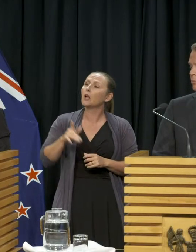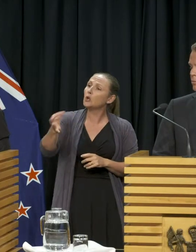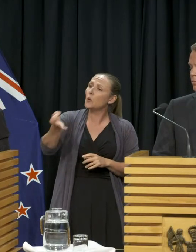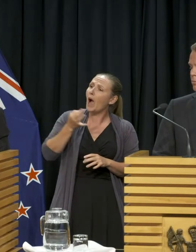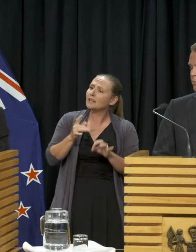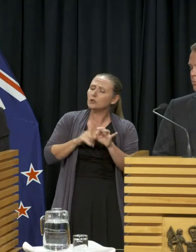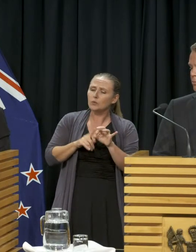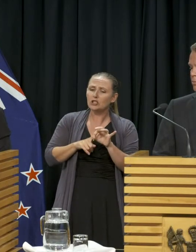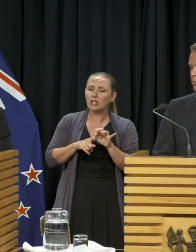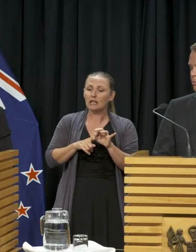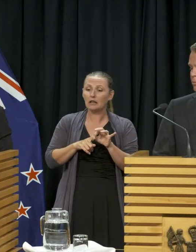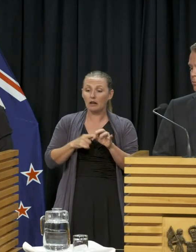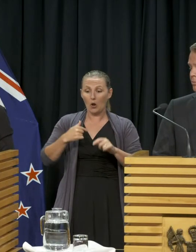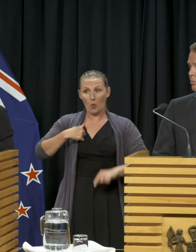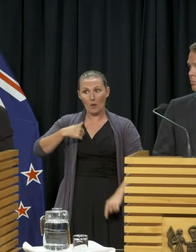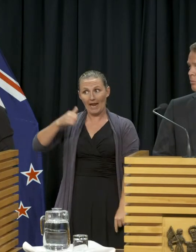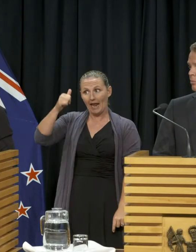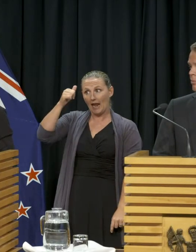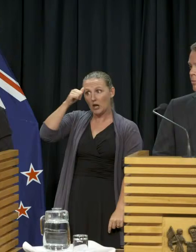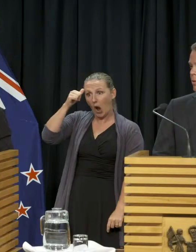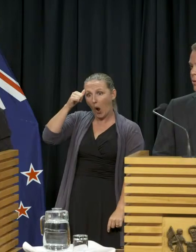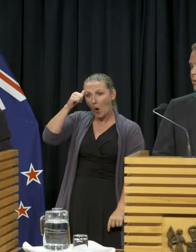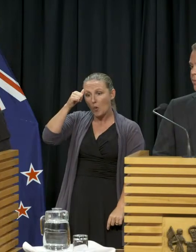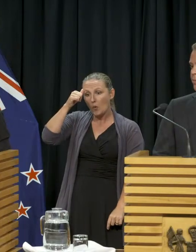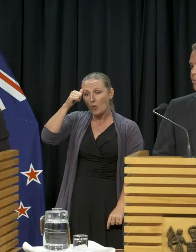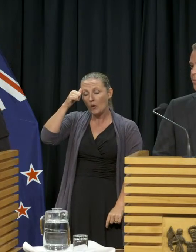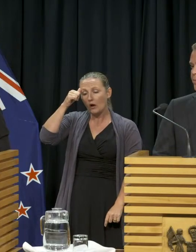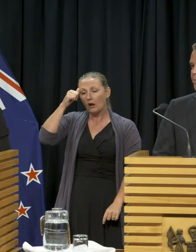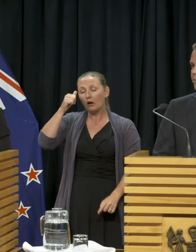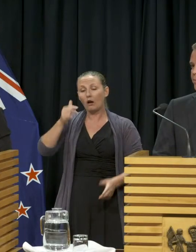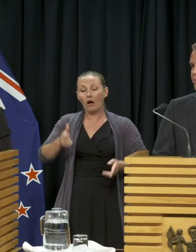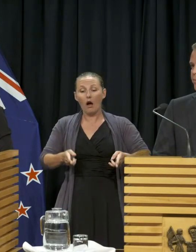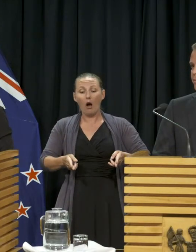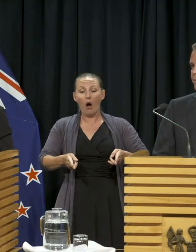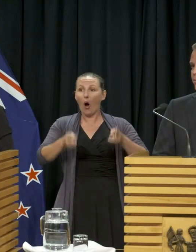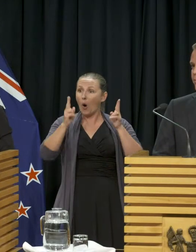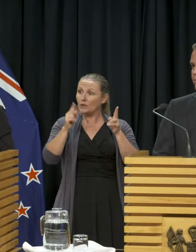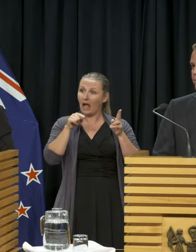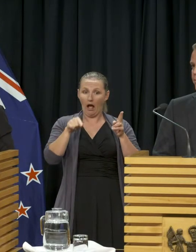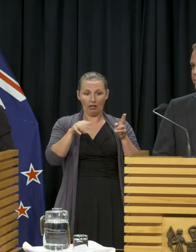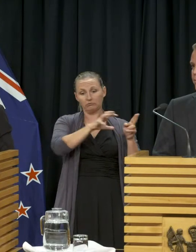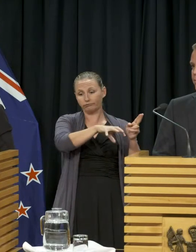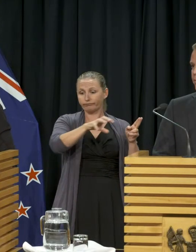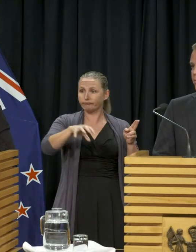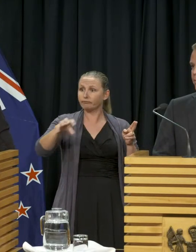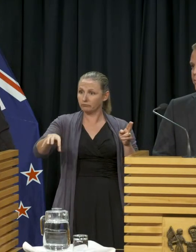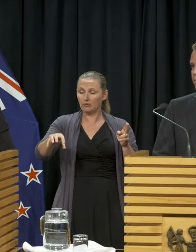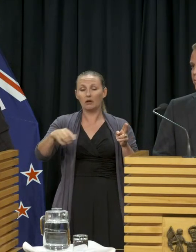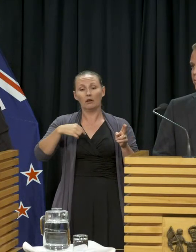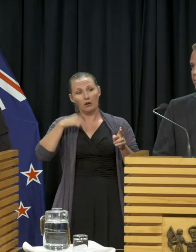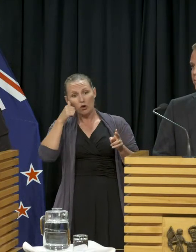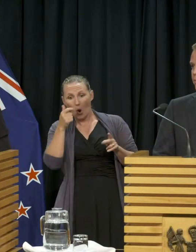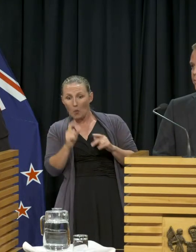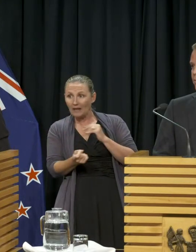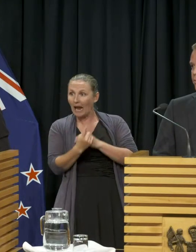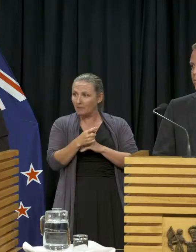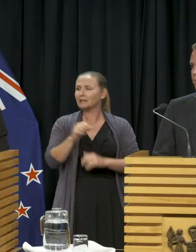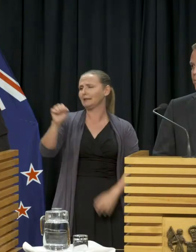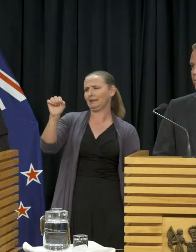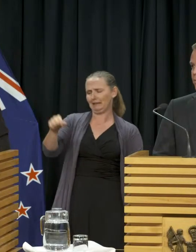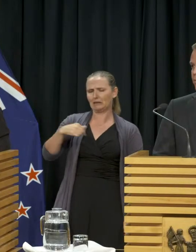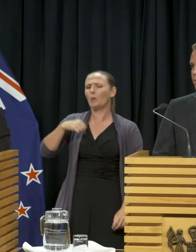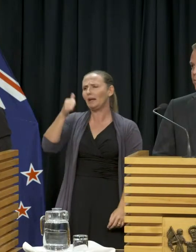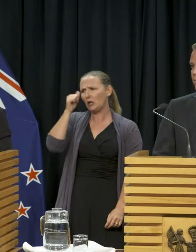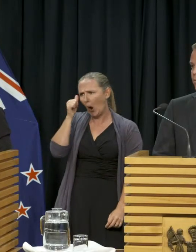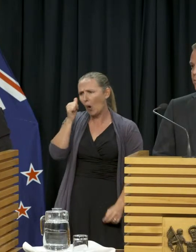asking is, do we have an insight of the trajectory of managed isolation facilities generally? The answer is yes. Of course, that